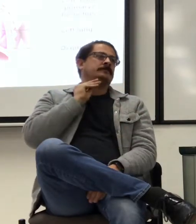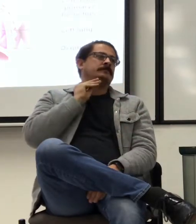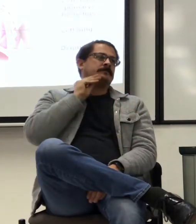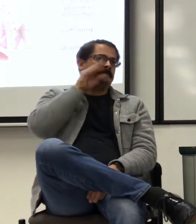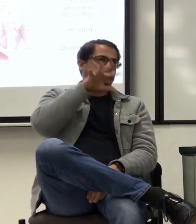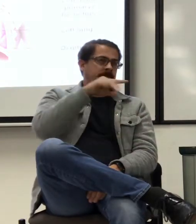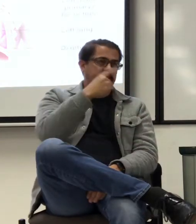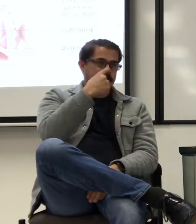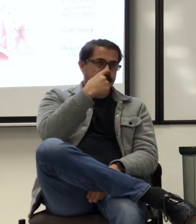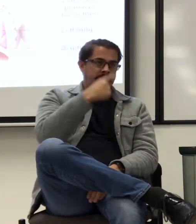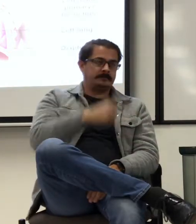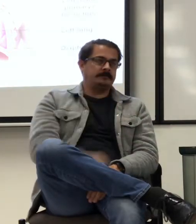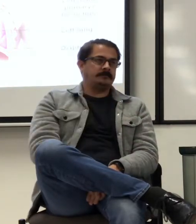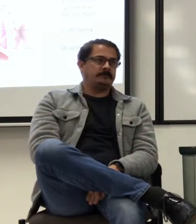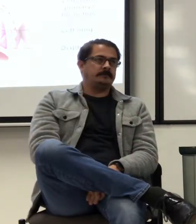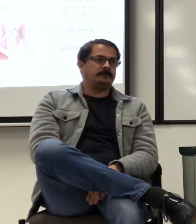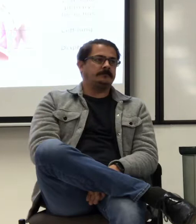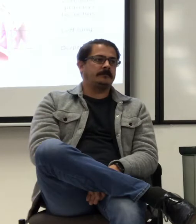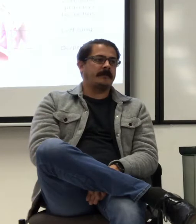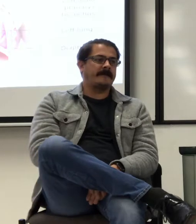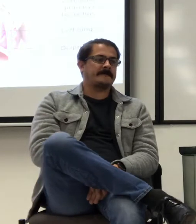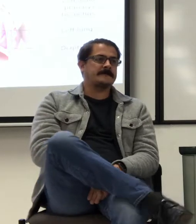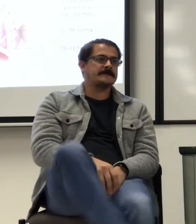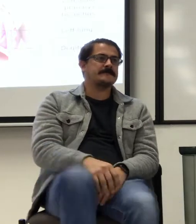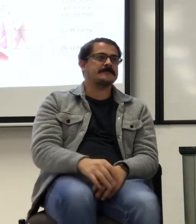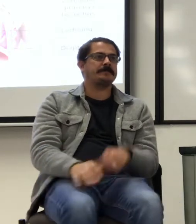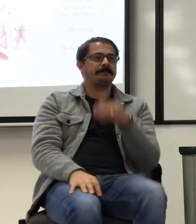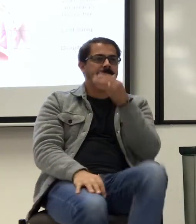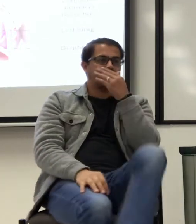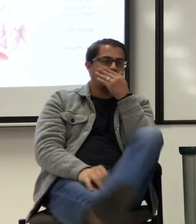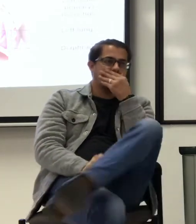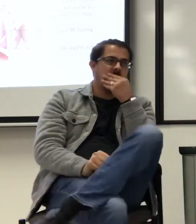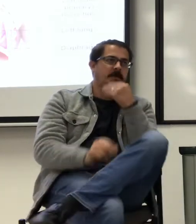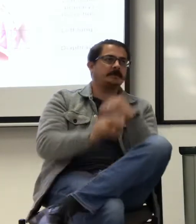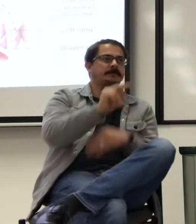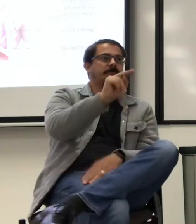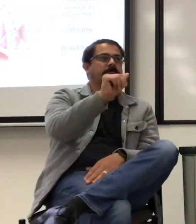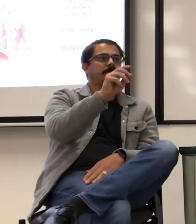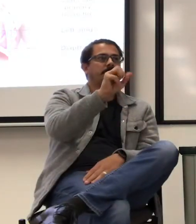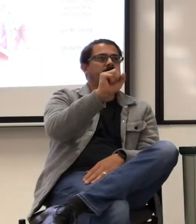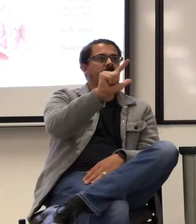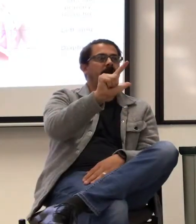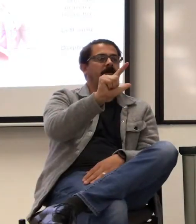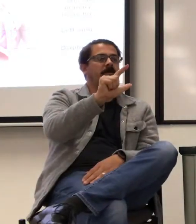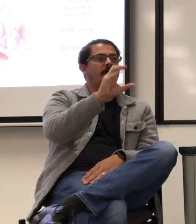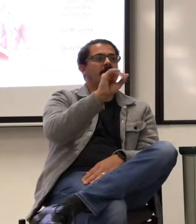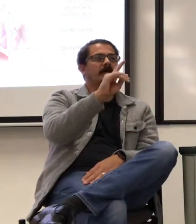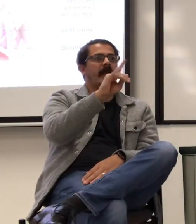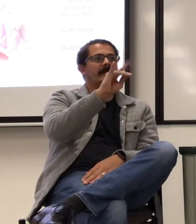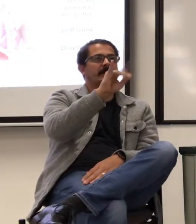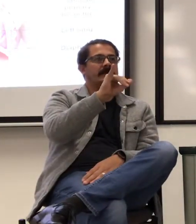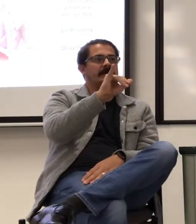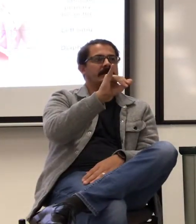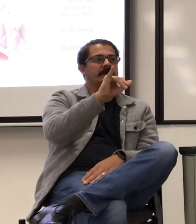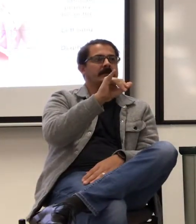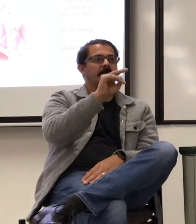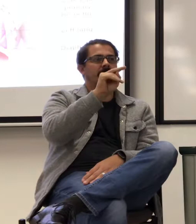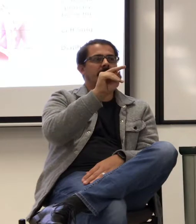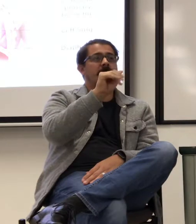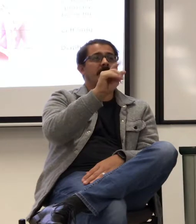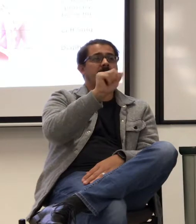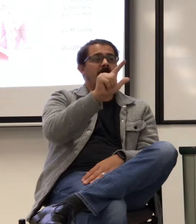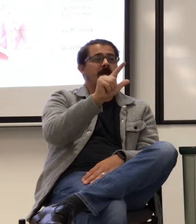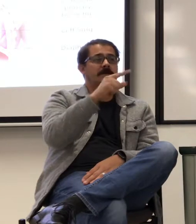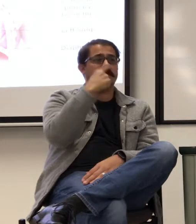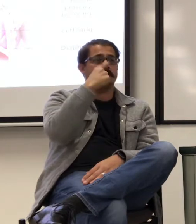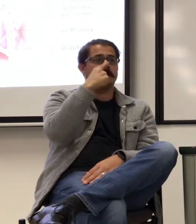So just to kind of give you a rough outline, nasal cavities, I'll be more detailed as I go through the slides. But you can see nasal cavities,